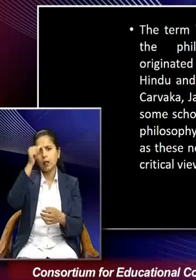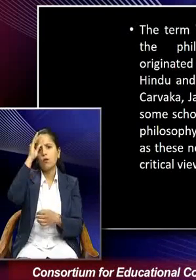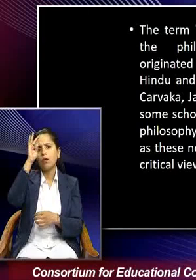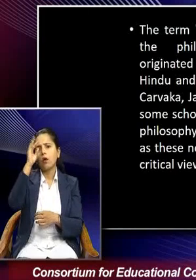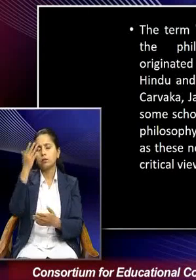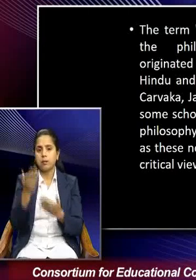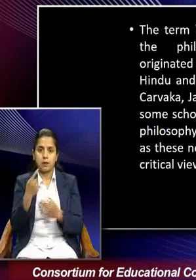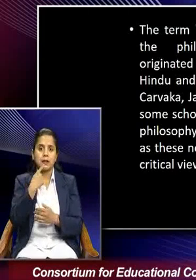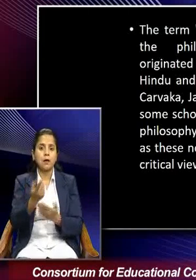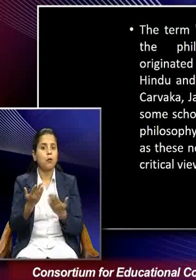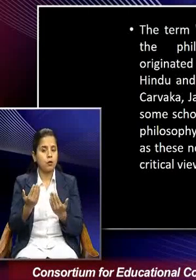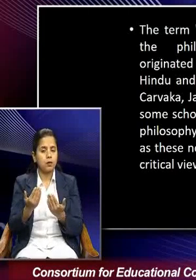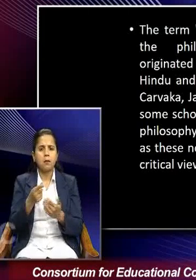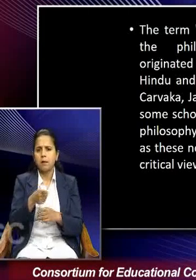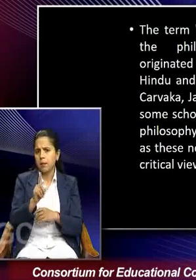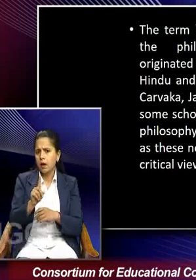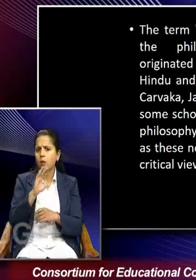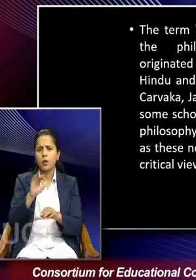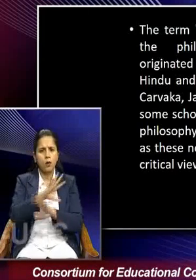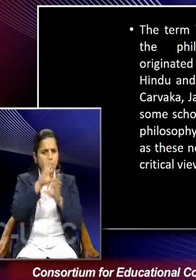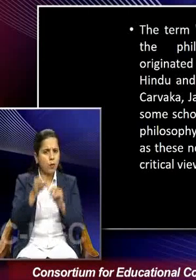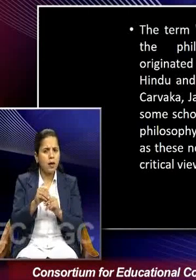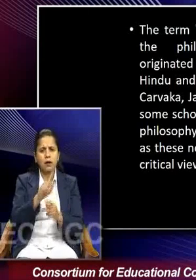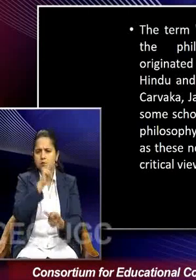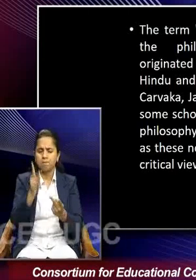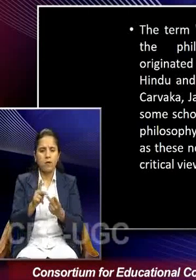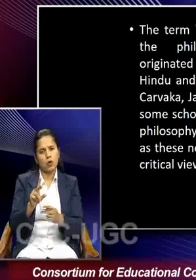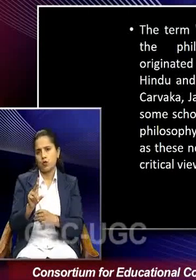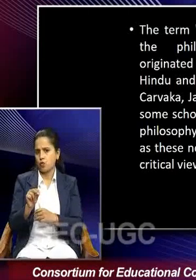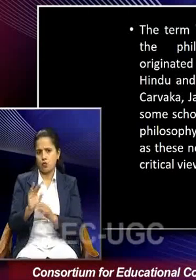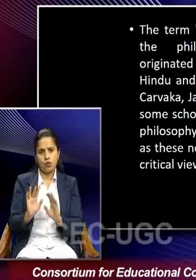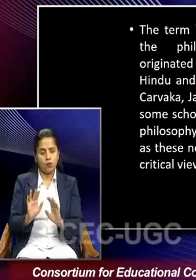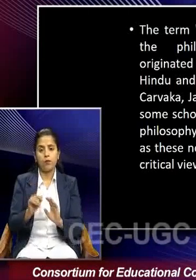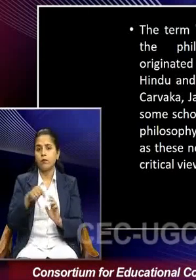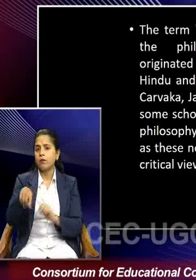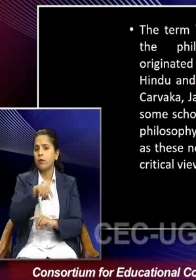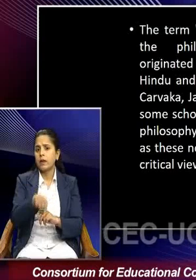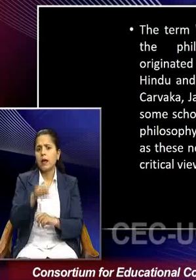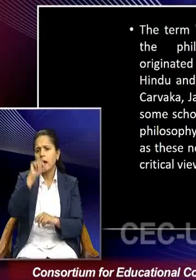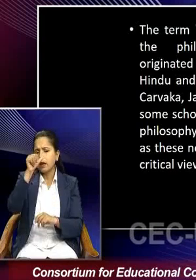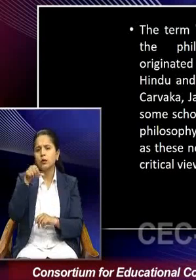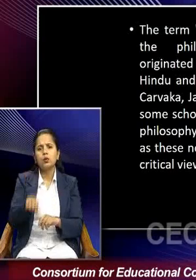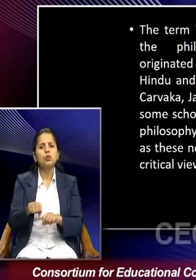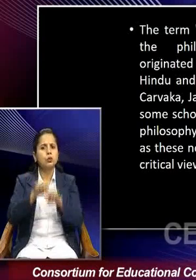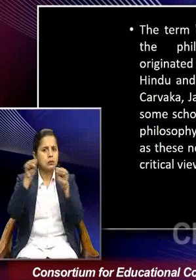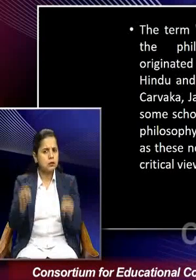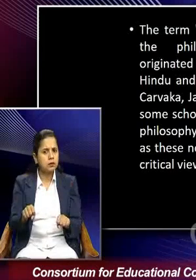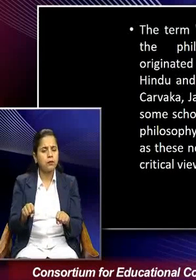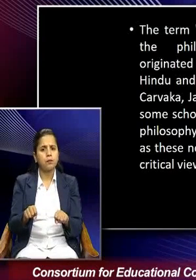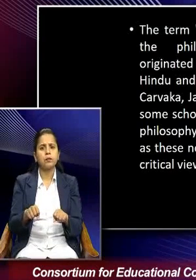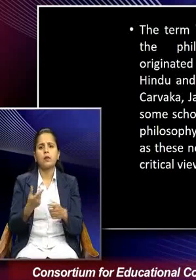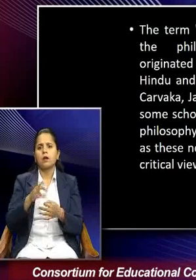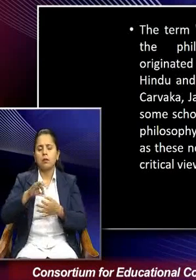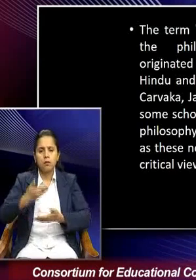philosophy, that is not entirely accurate, as these non-Hindu systems like